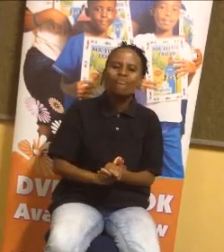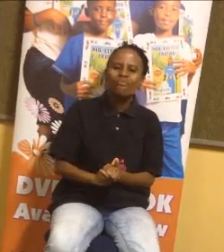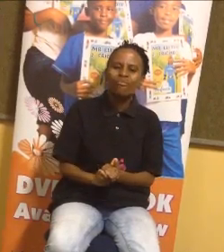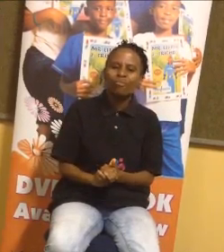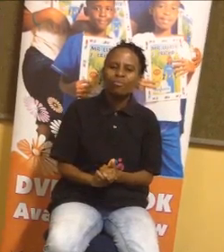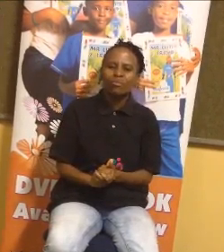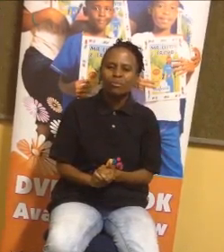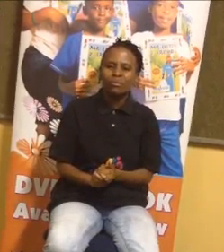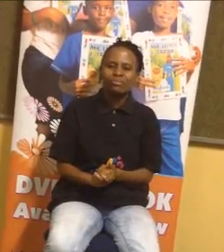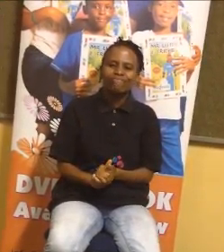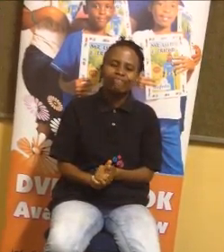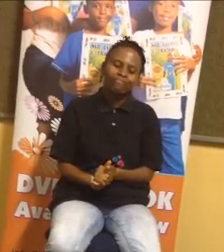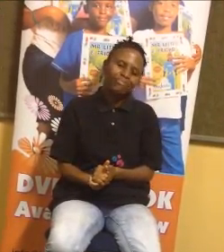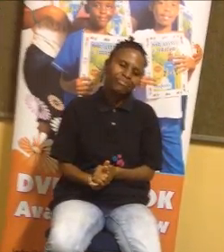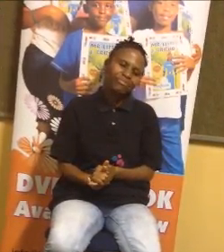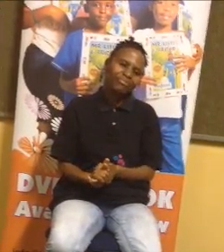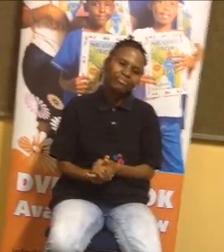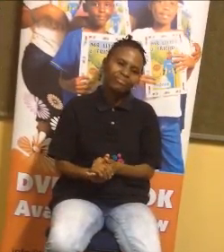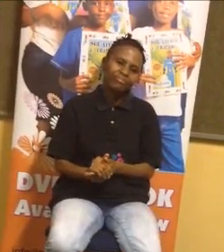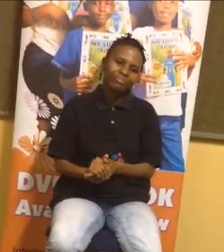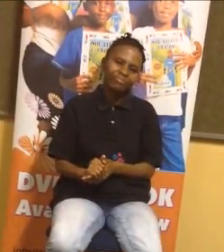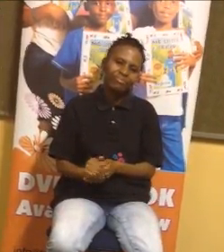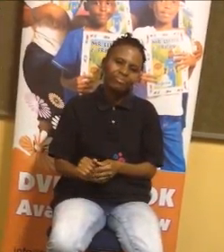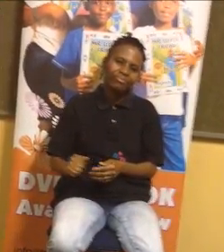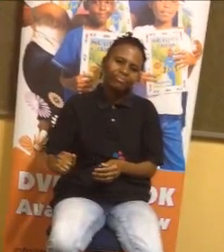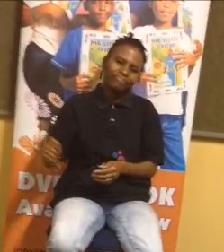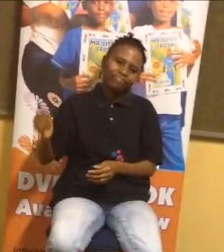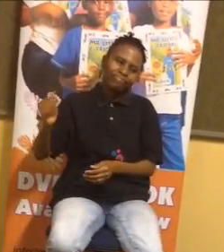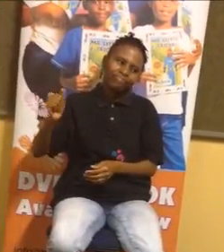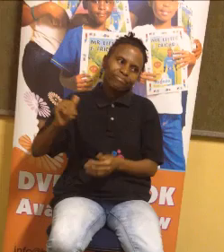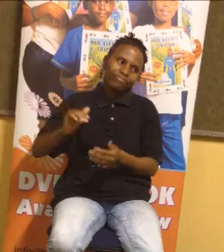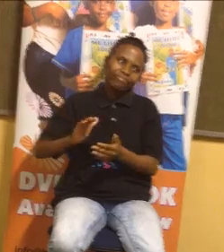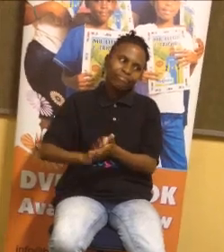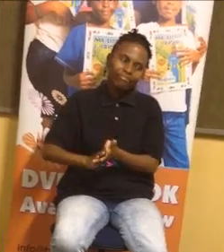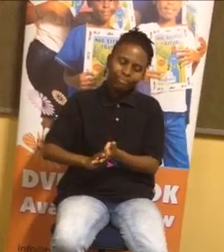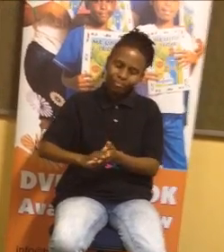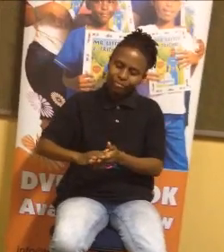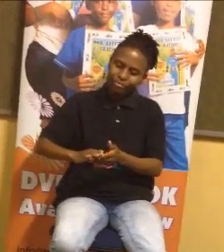Leave your rubbish bags outside your house for the rubbish truck to collect.